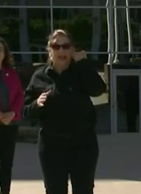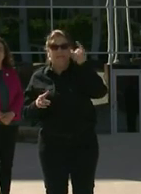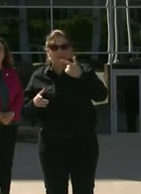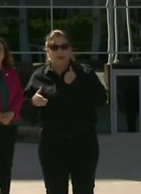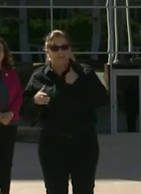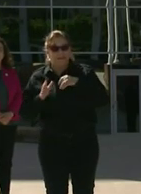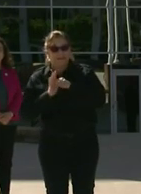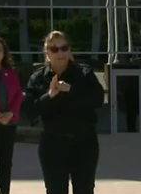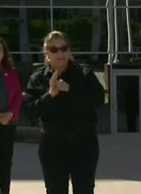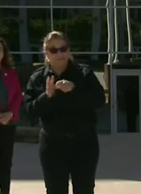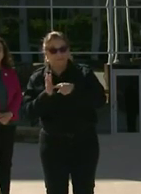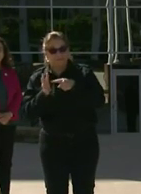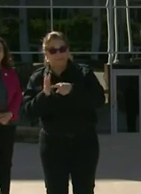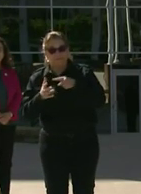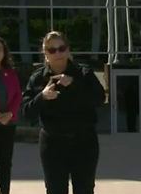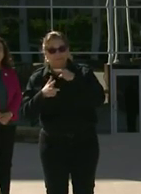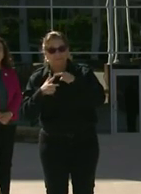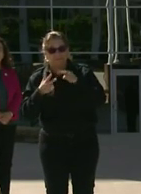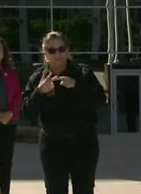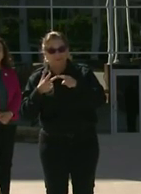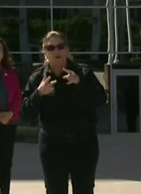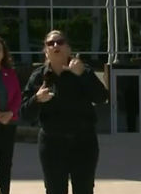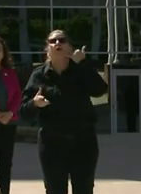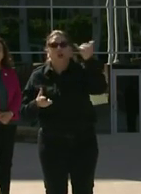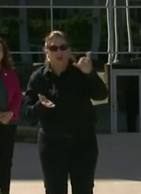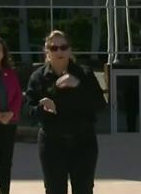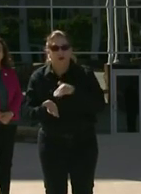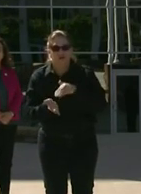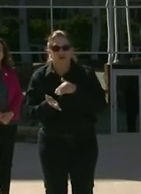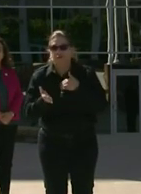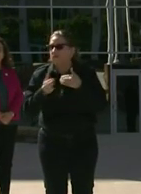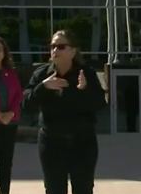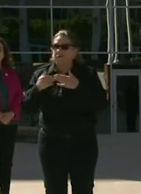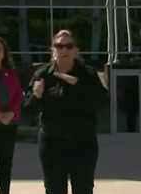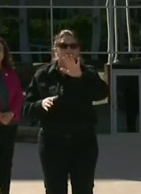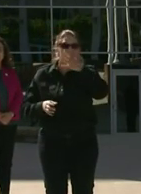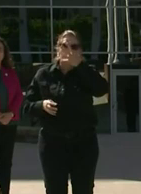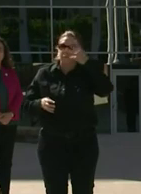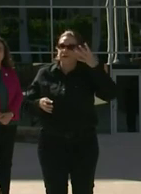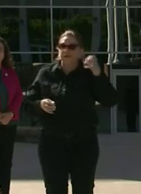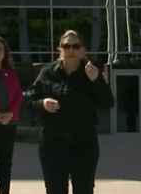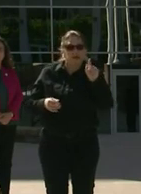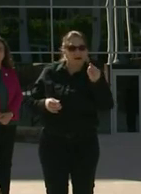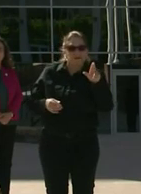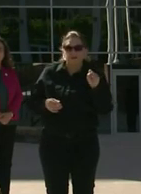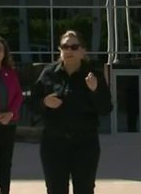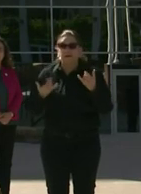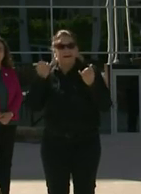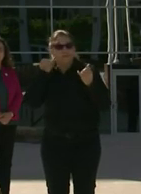status. If you don't have a doctor, you can call this number,